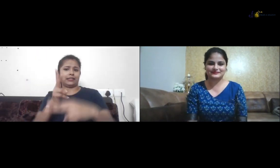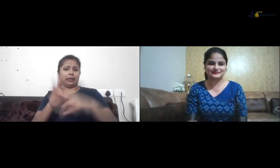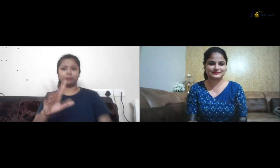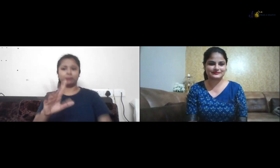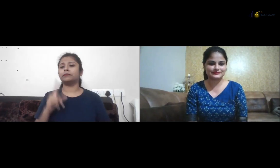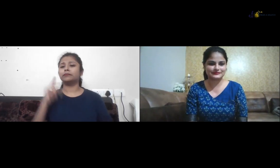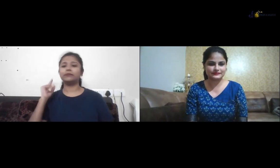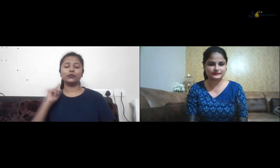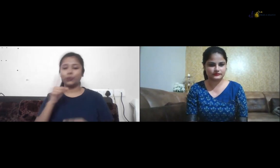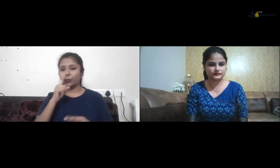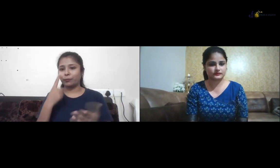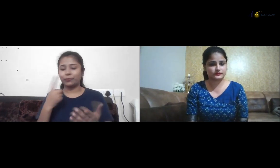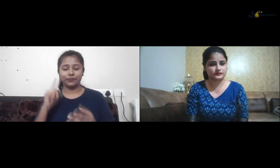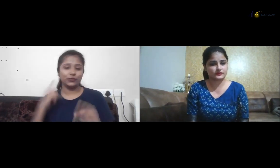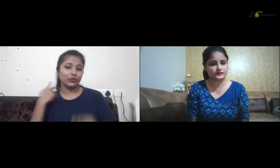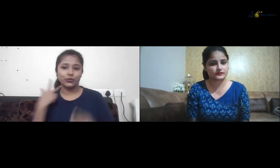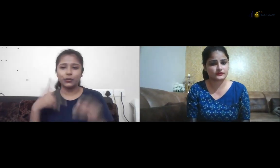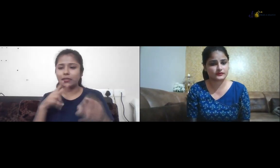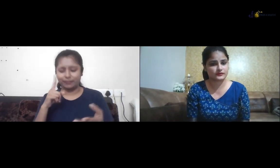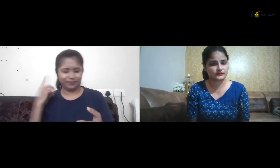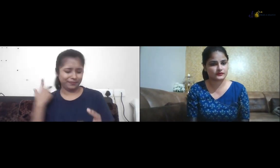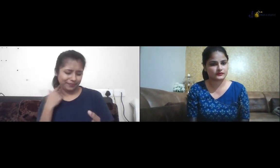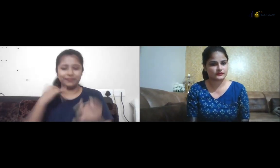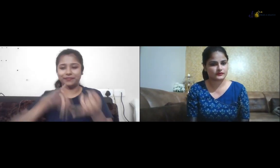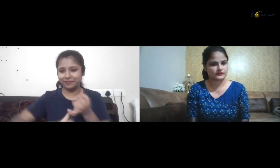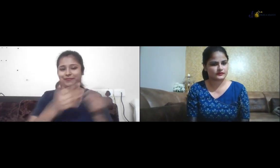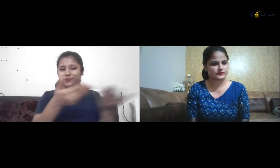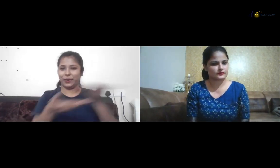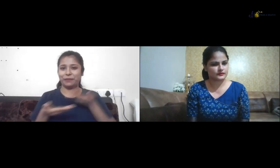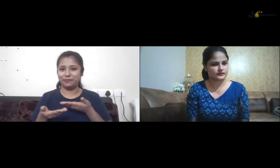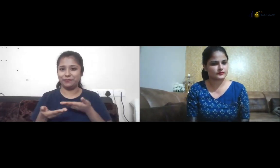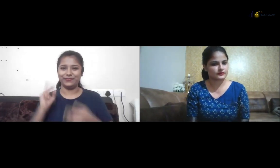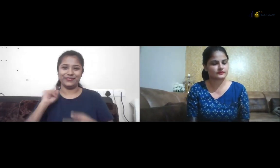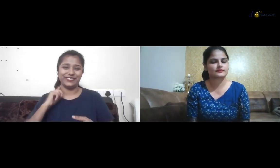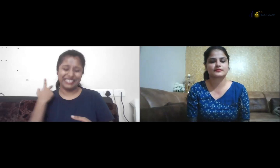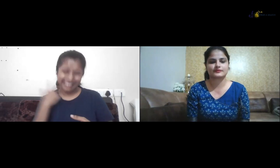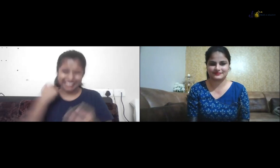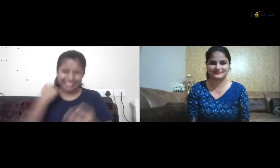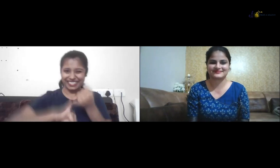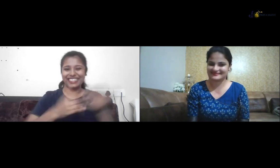Thank you so much. Kavita, I have one more question. So can we have Swadamini?